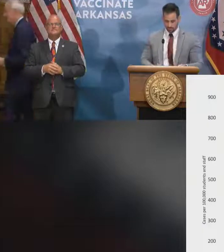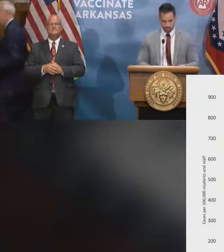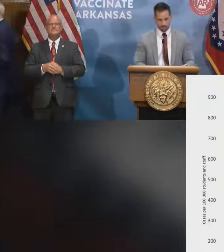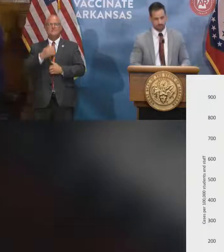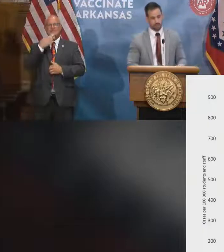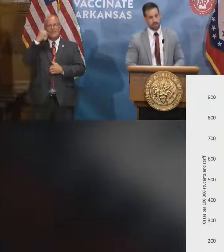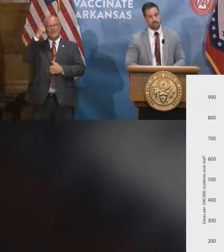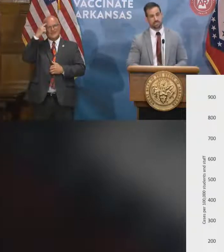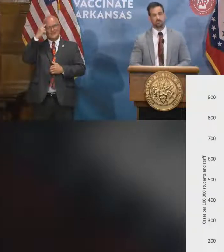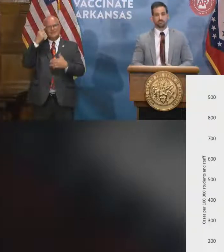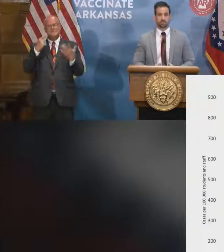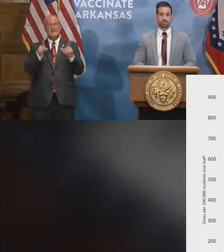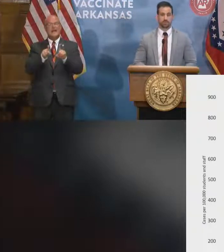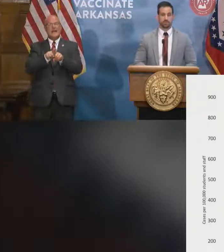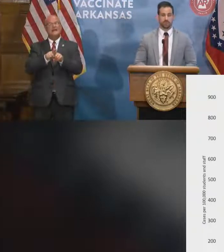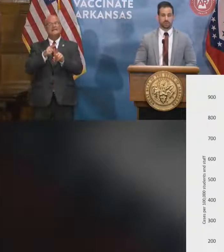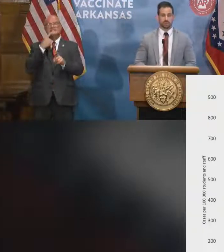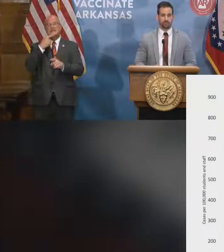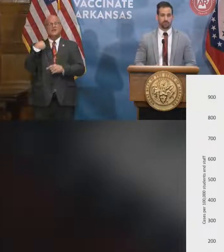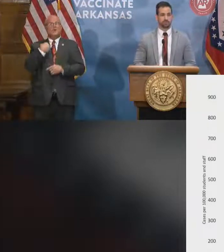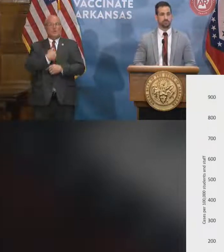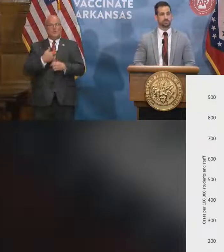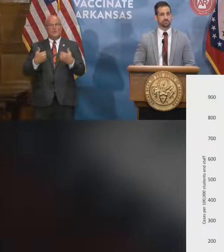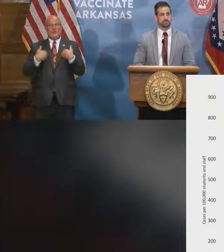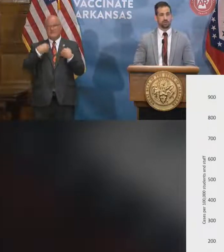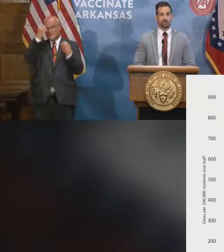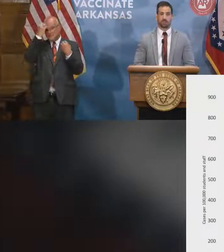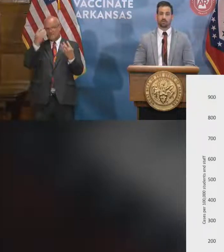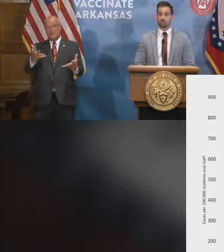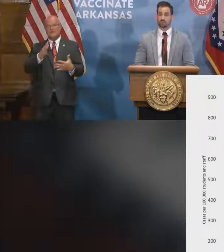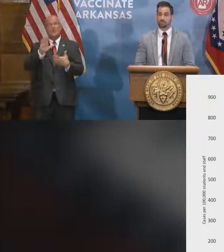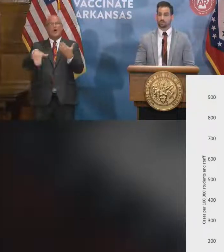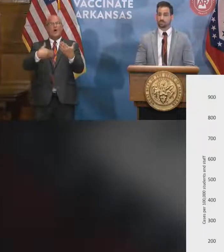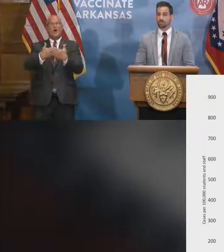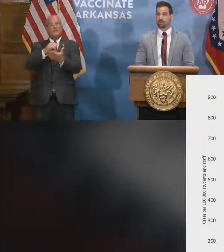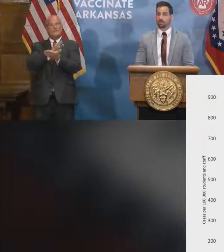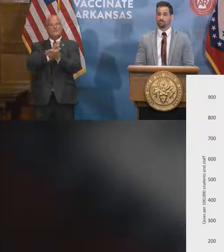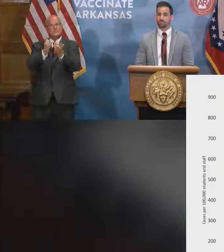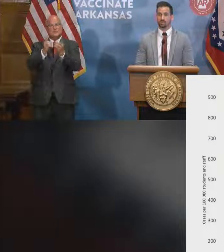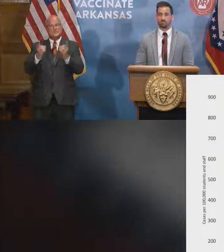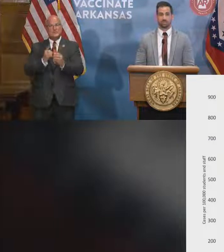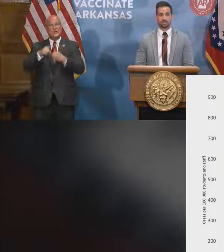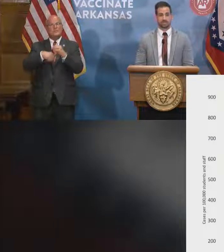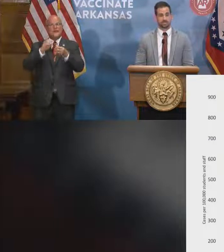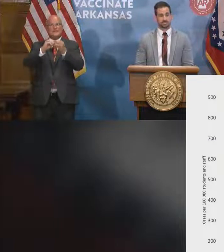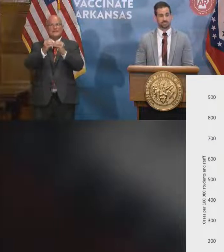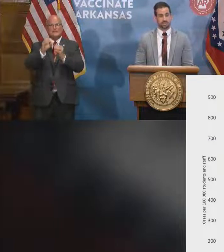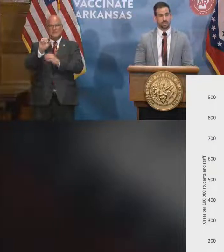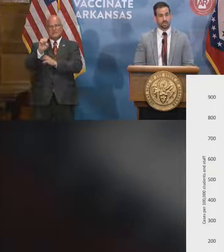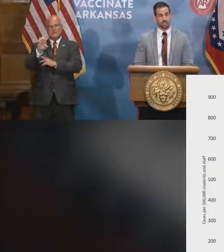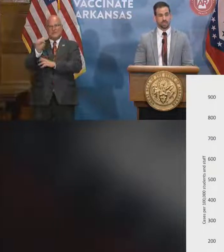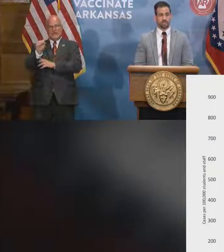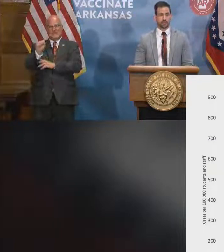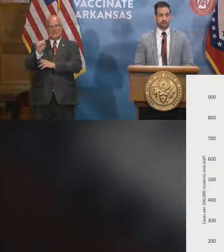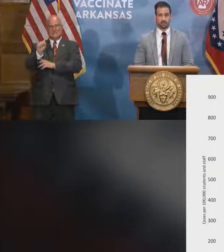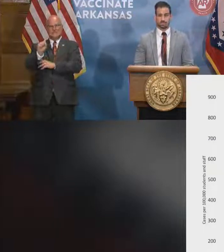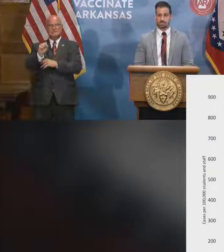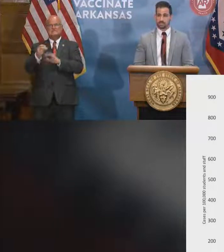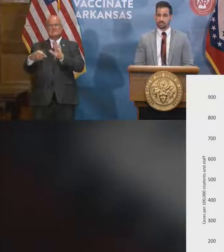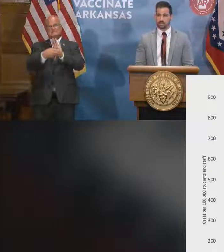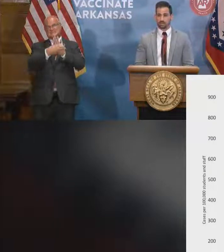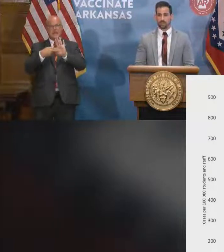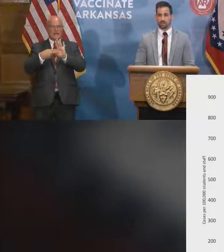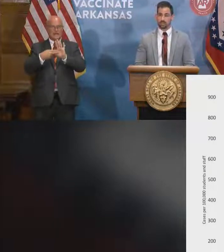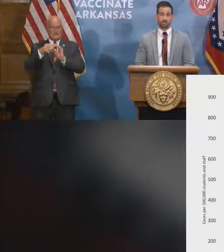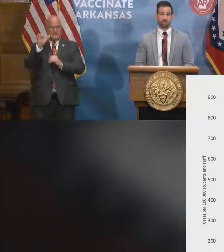Yes, thank you, Governor. So as the Governor mentioned, we do have information on all of our school districts with regard to the number of cases being diagnosed in